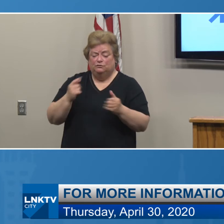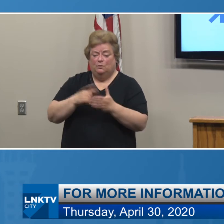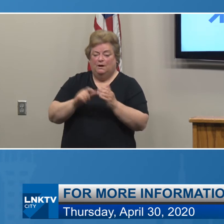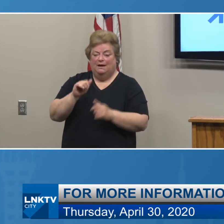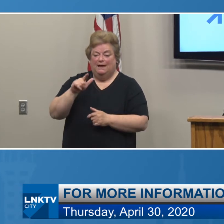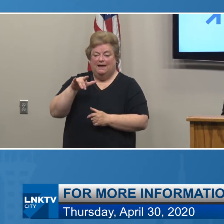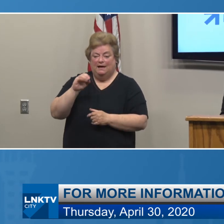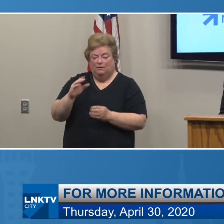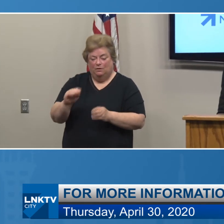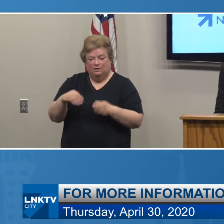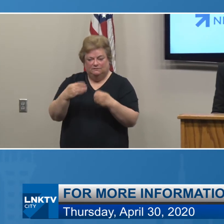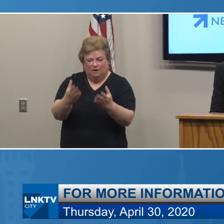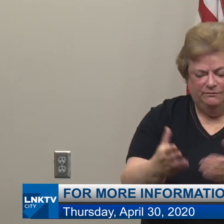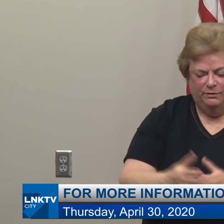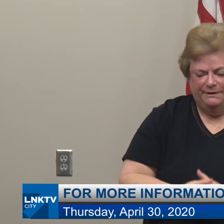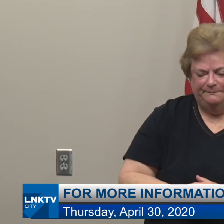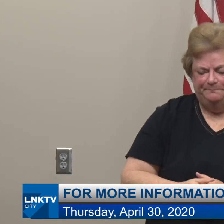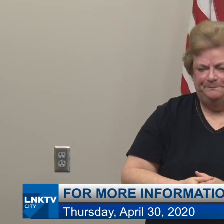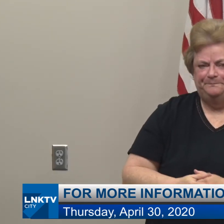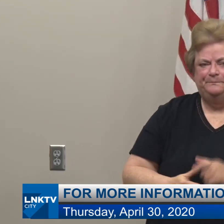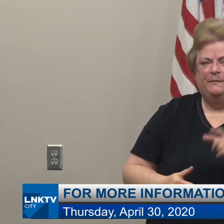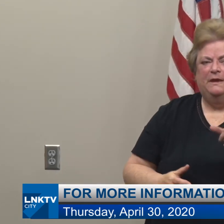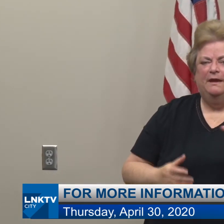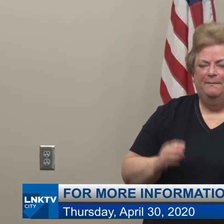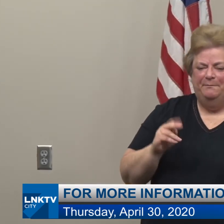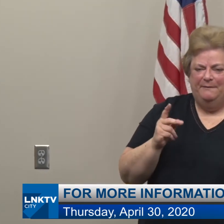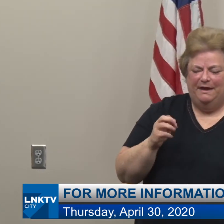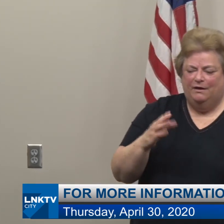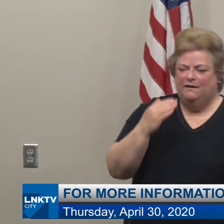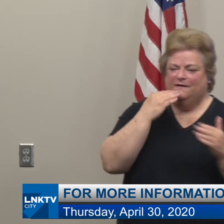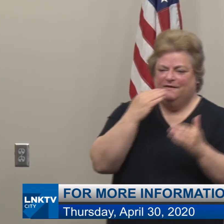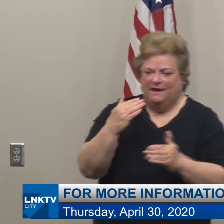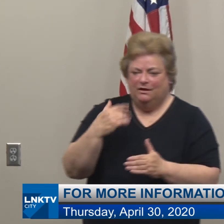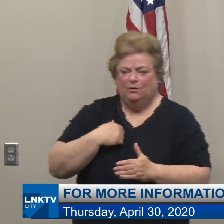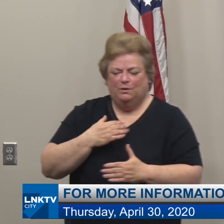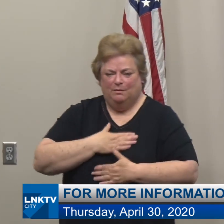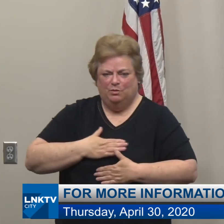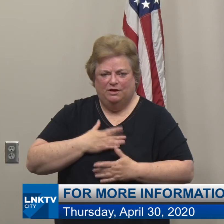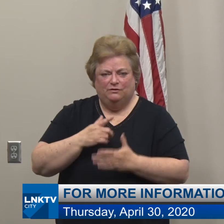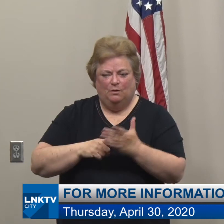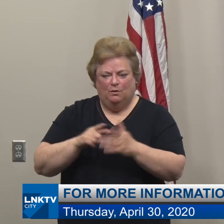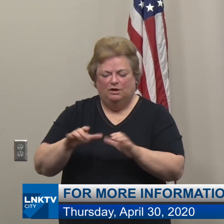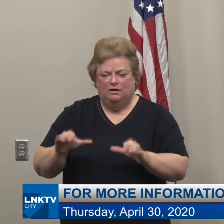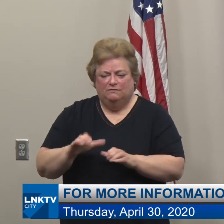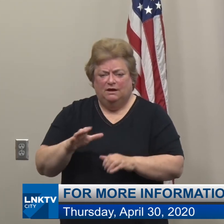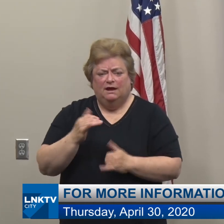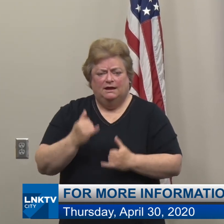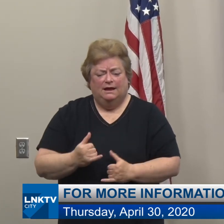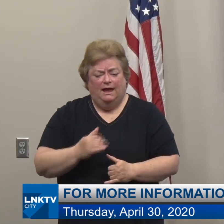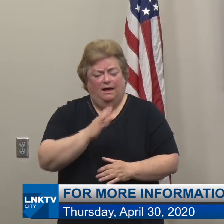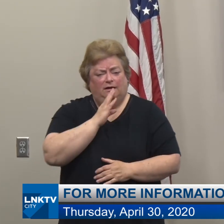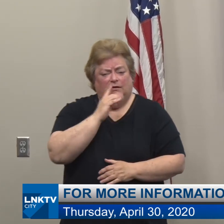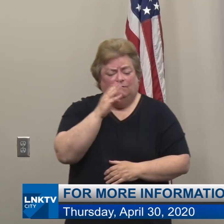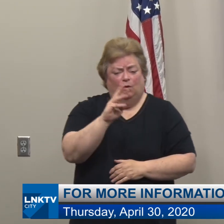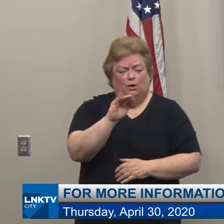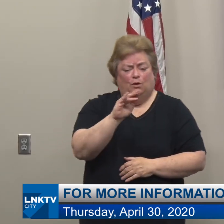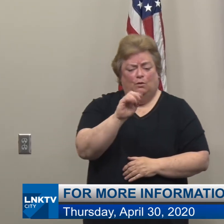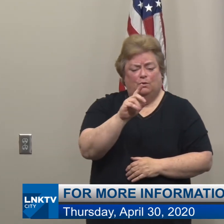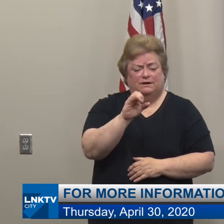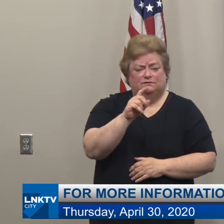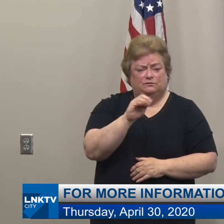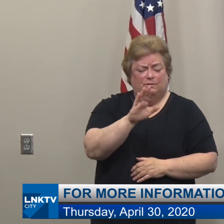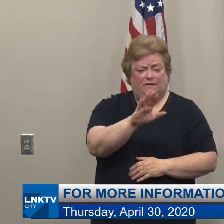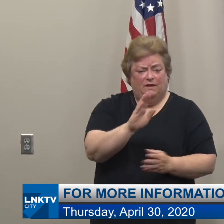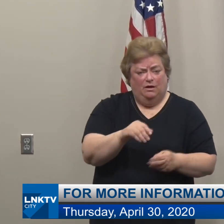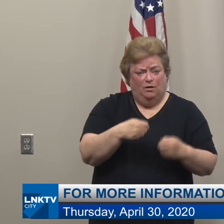offering. Thank you so much, Brad. We appreciate all you've done. Here to speak to Windstream's new offering is